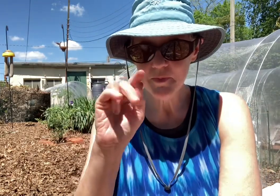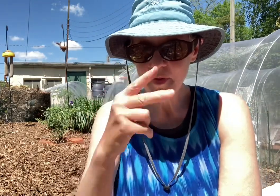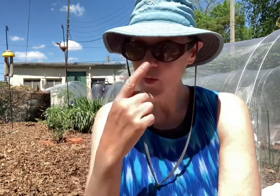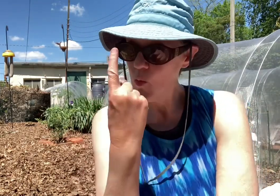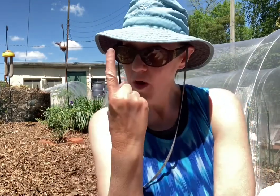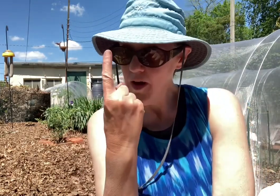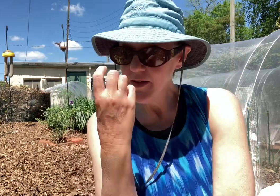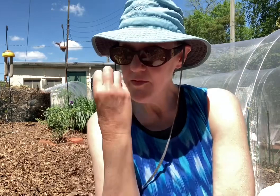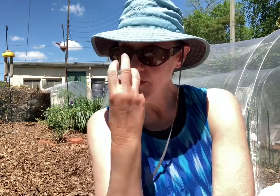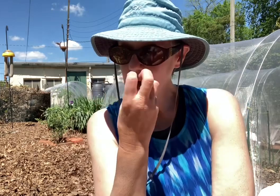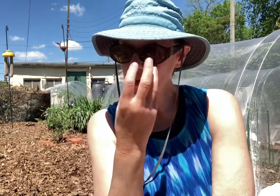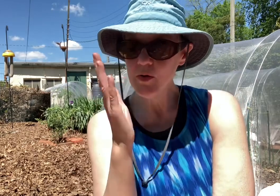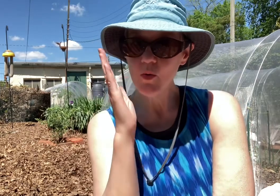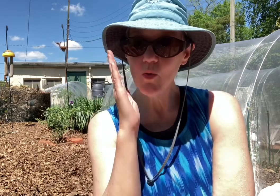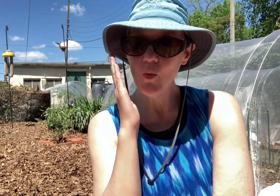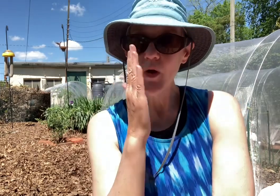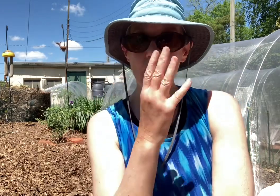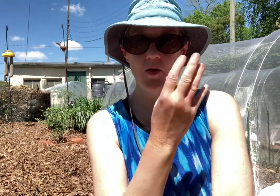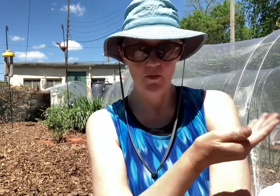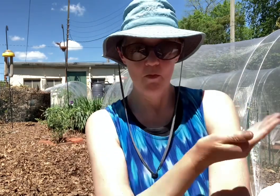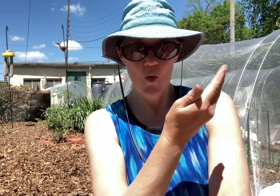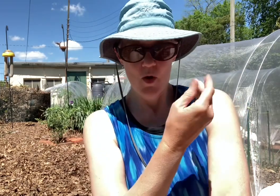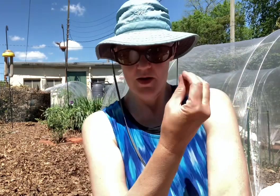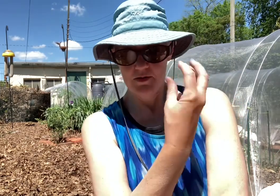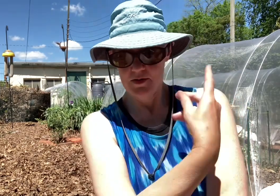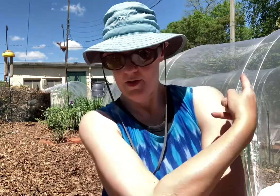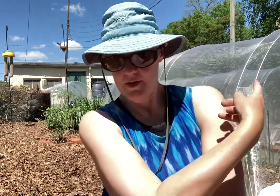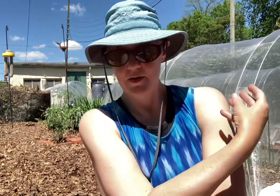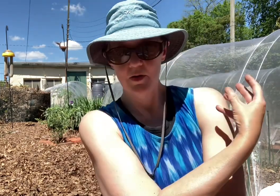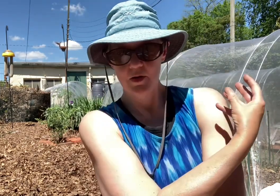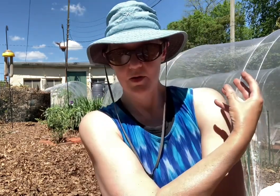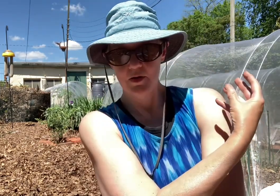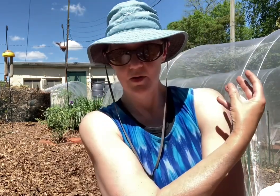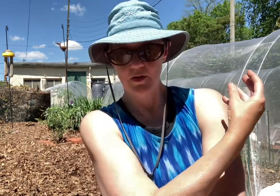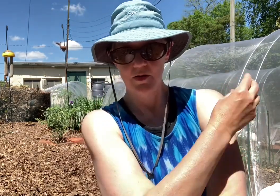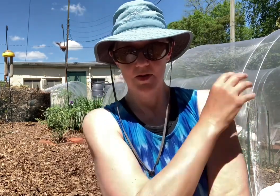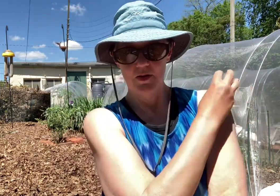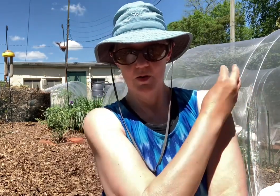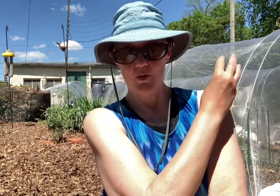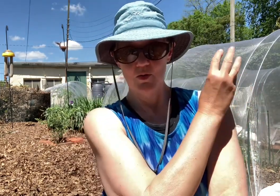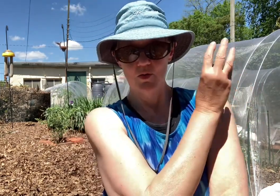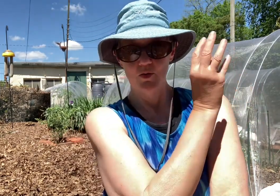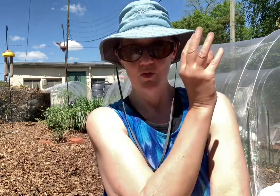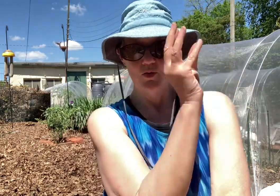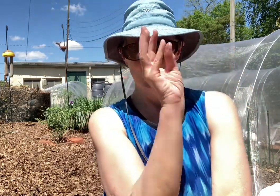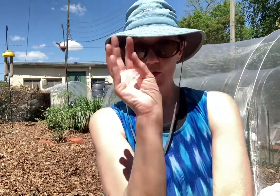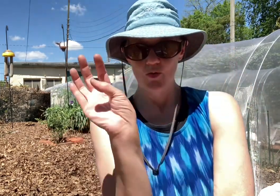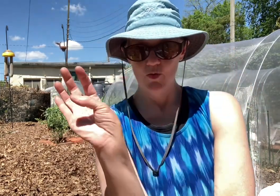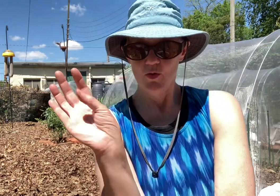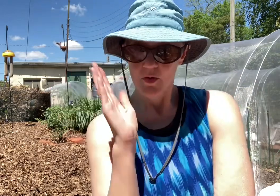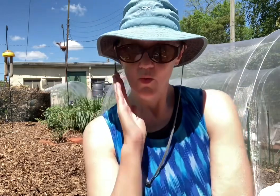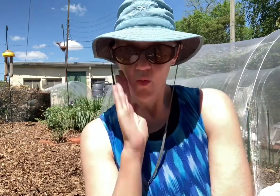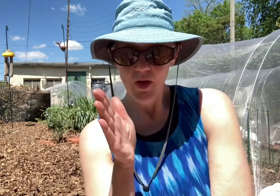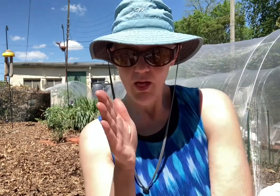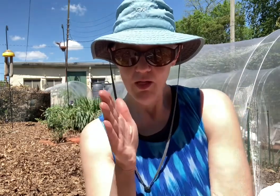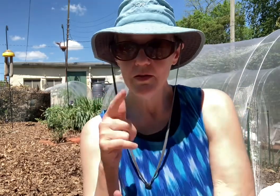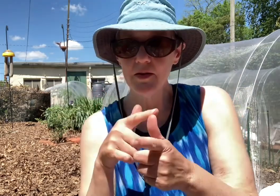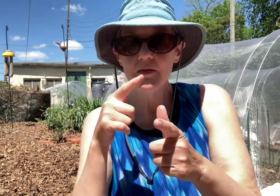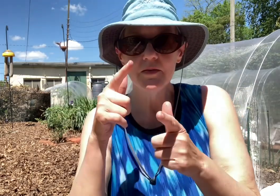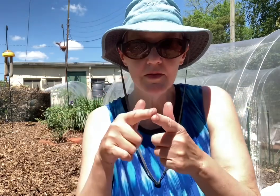sun. Remember, the mammoth sunflower is going to follow the morning sun towards the west, but once the head